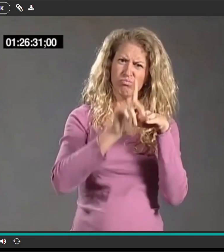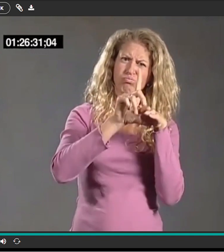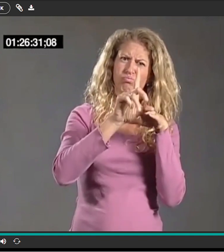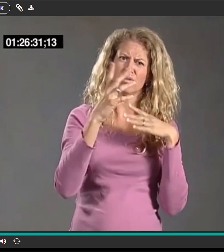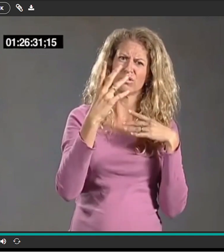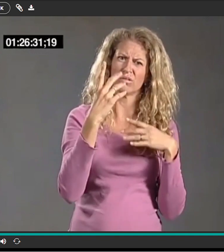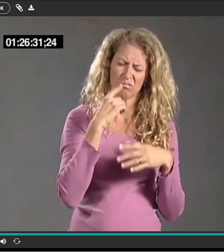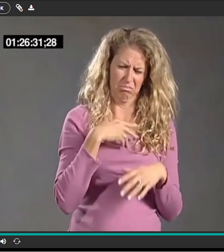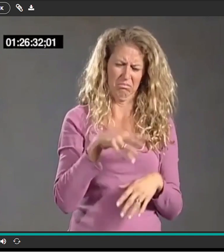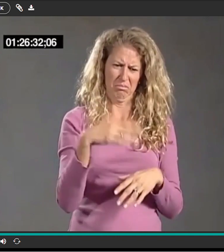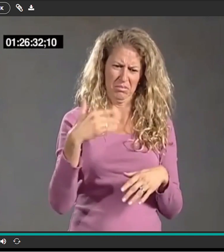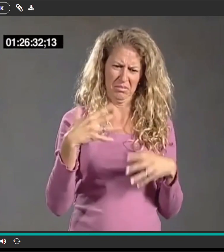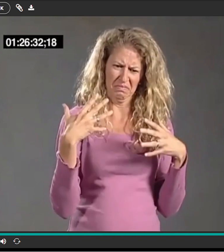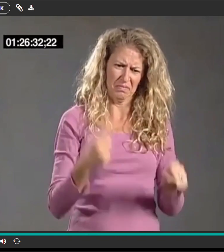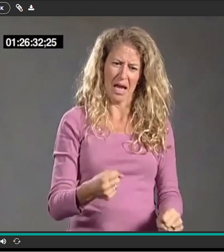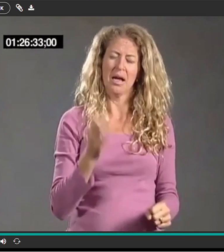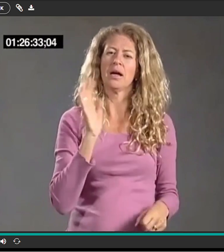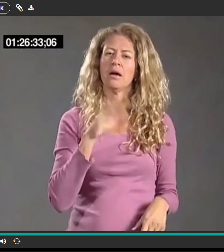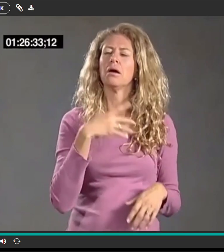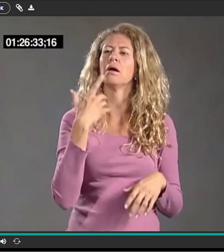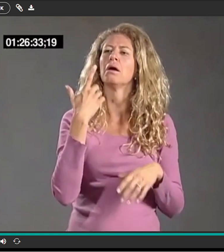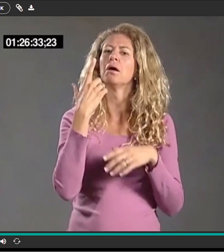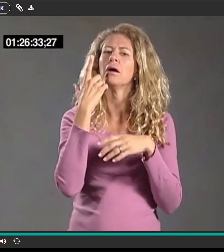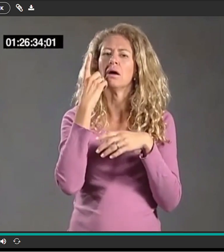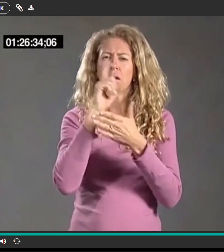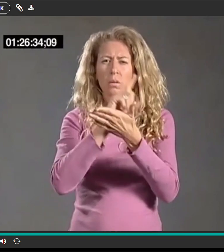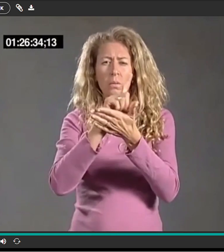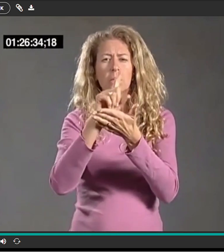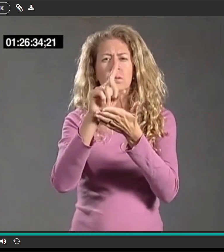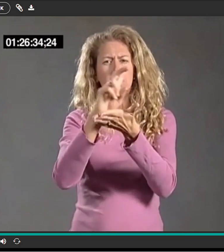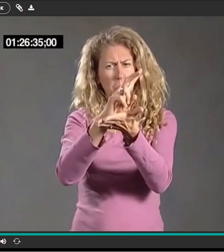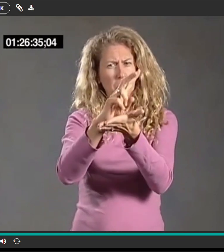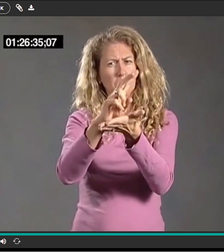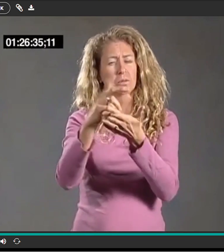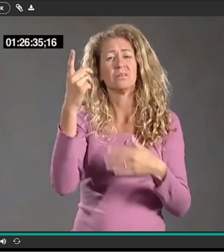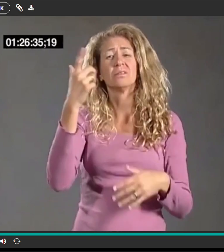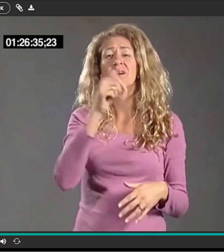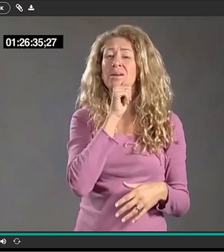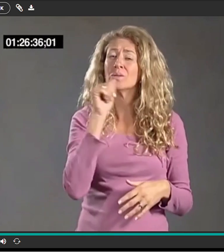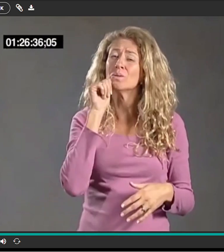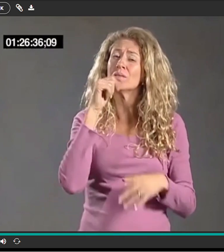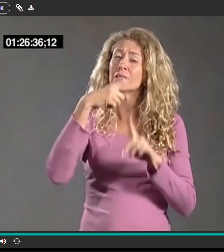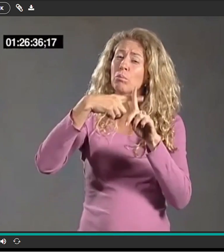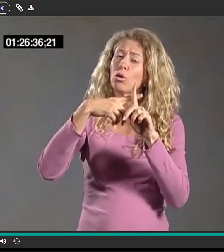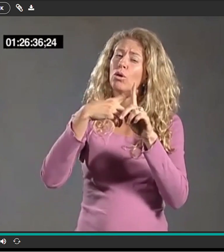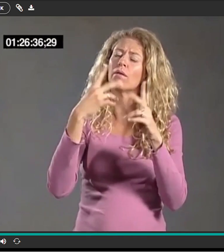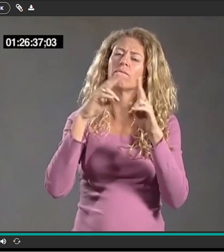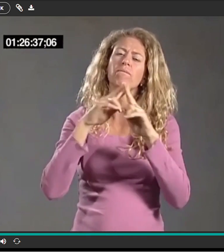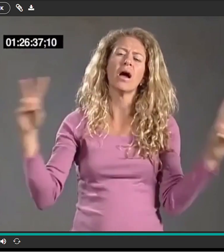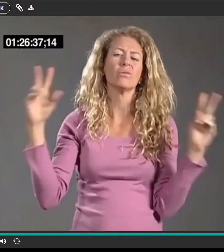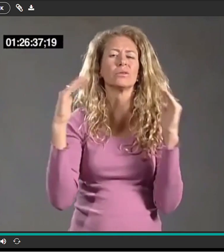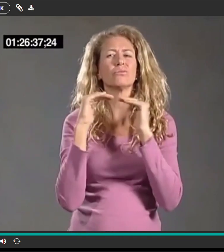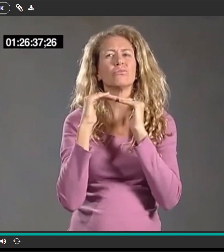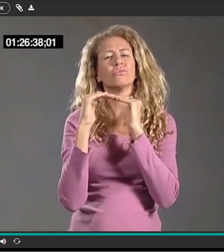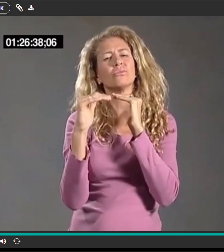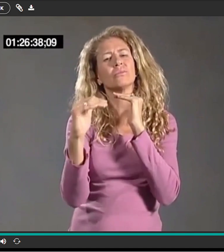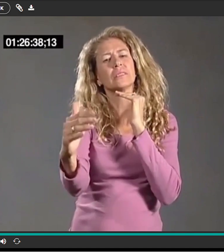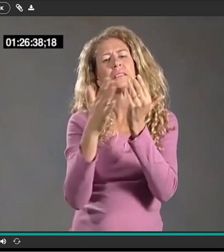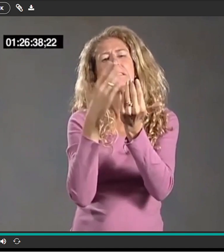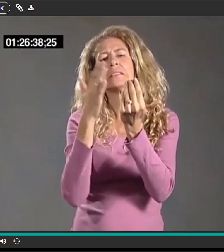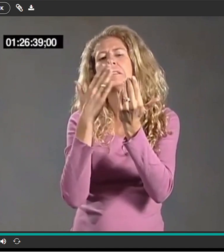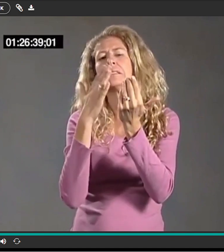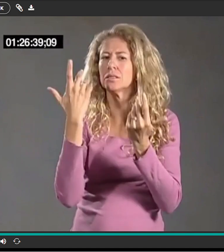and the lettuce was already growing really well. And so the time went on, and